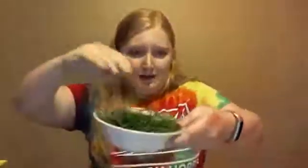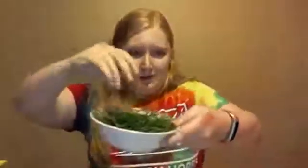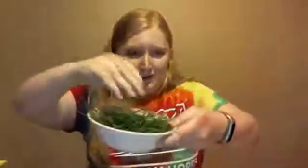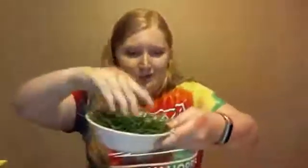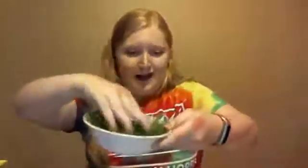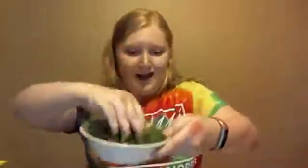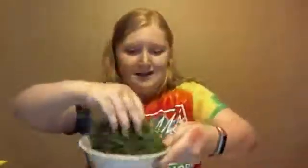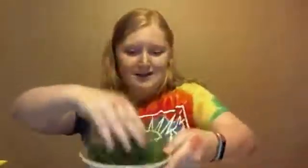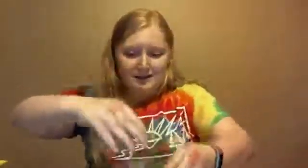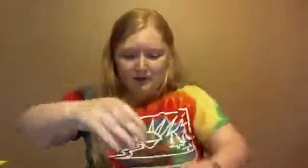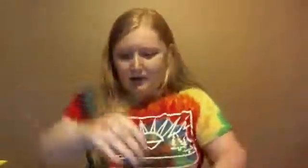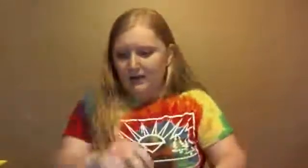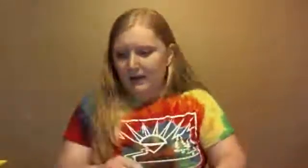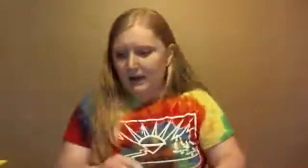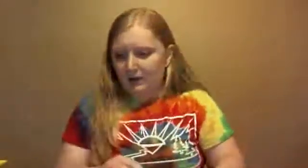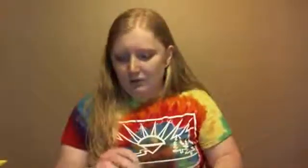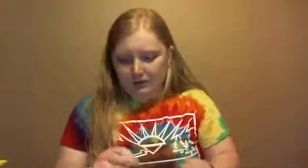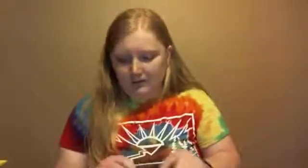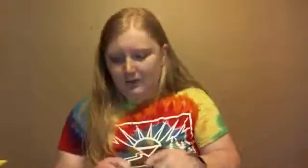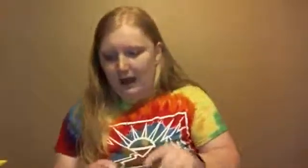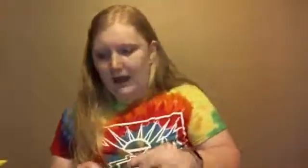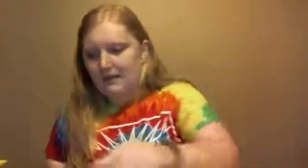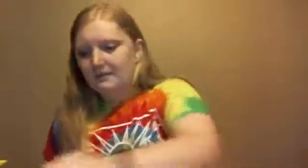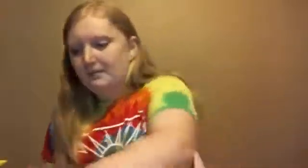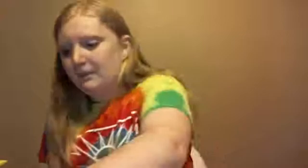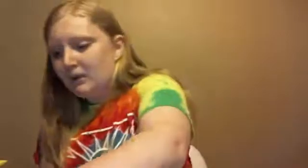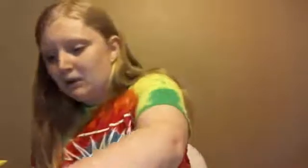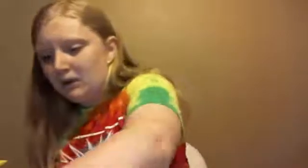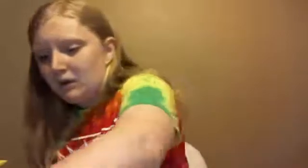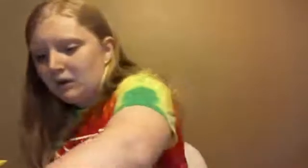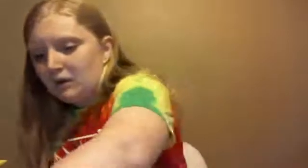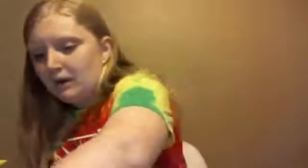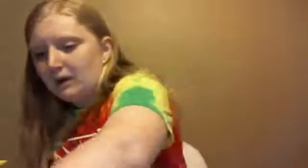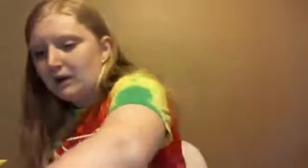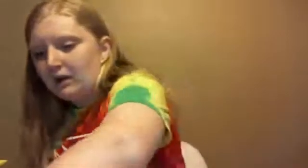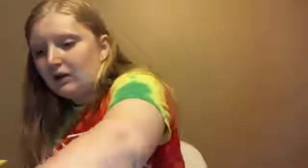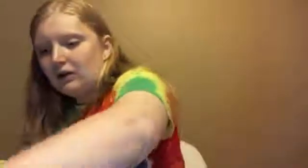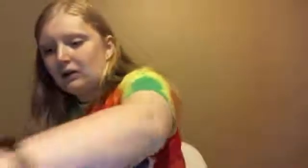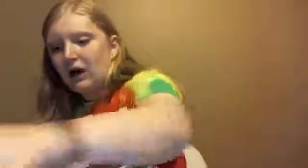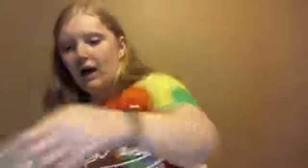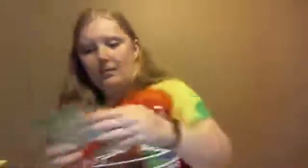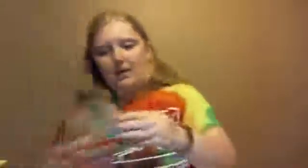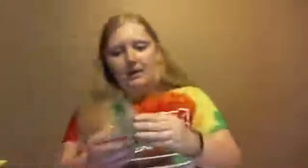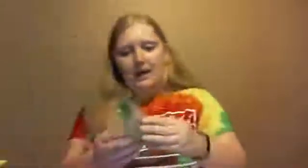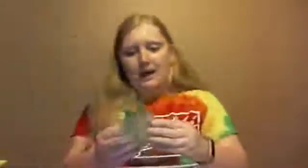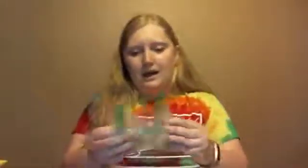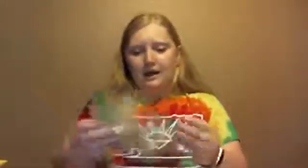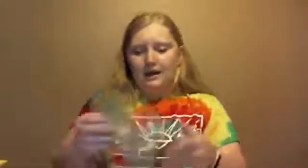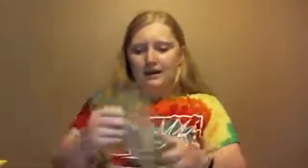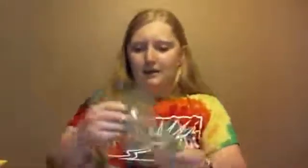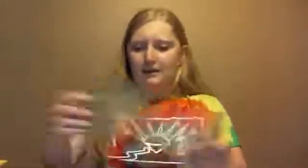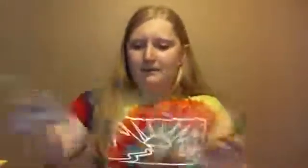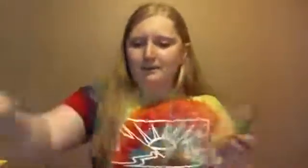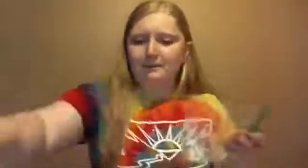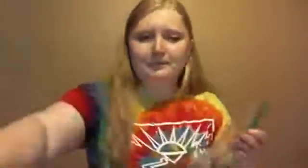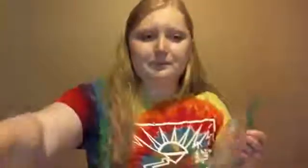some grass to put in my green bag. So I'm going to grab my bag.